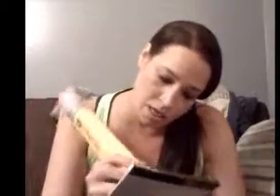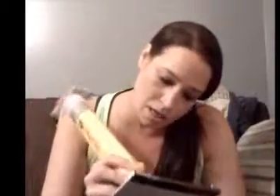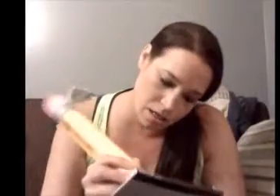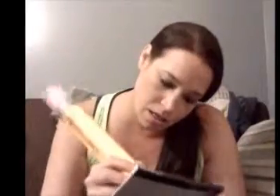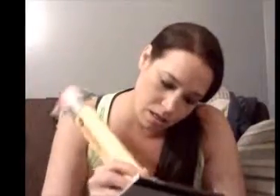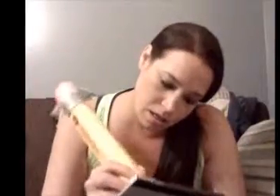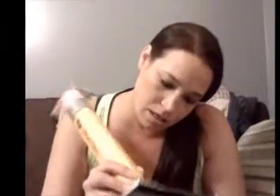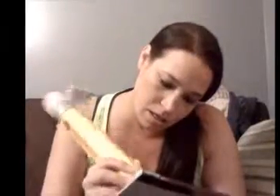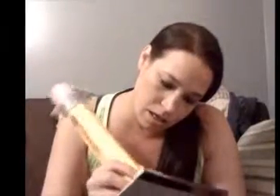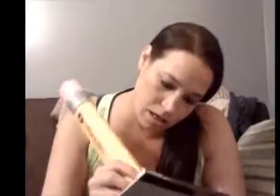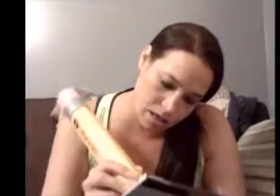Got